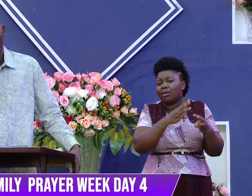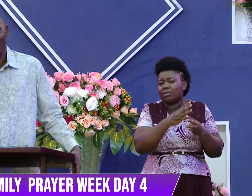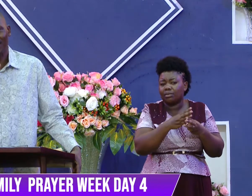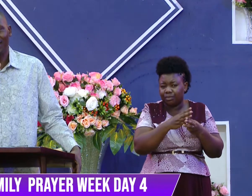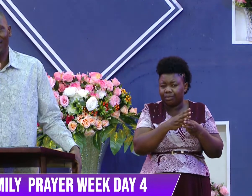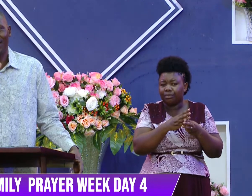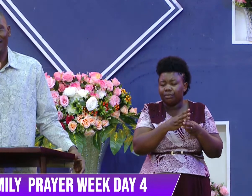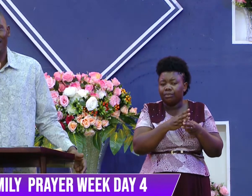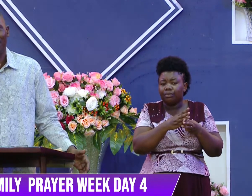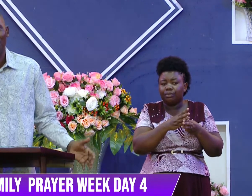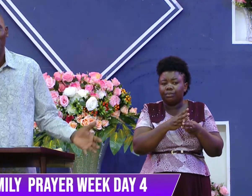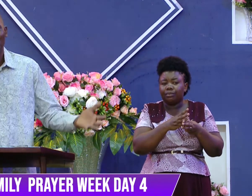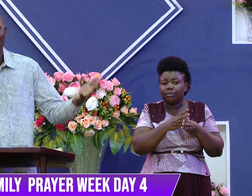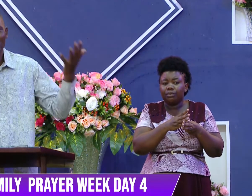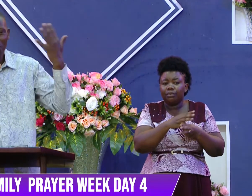world.